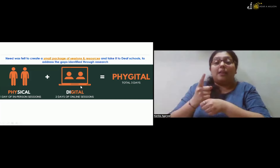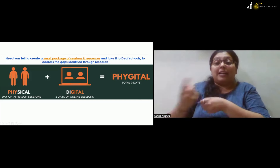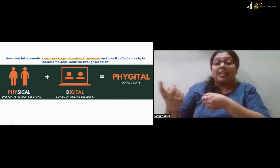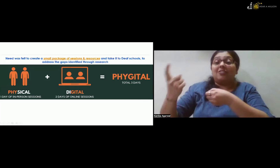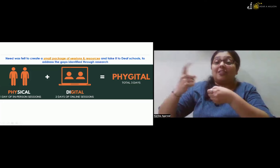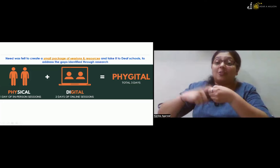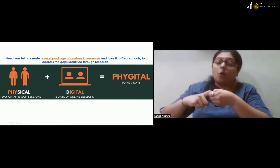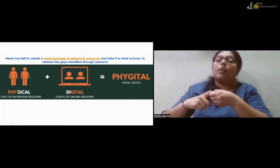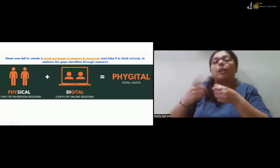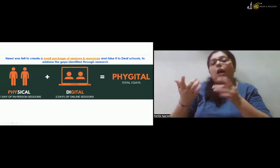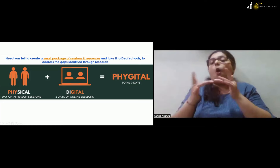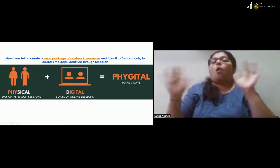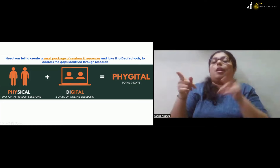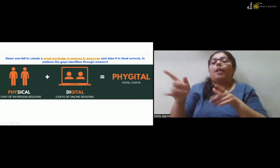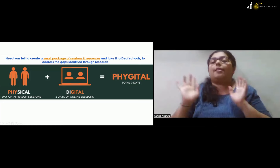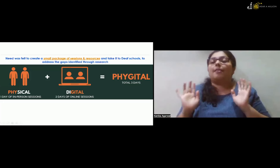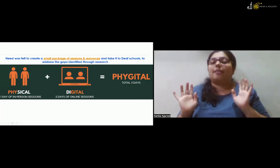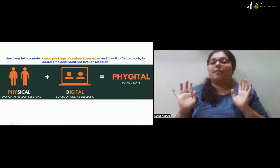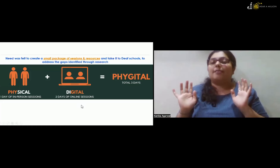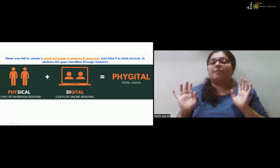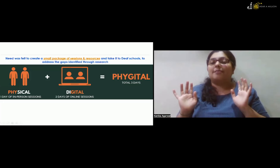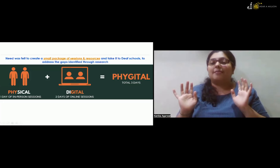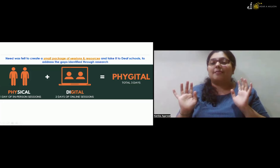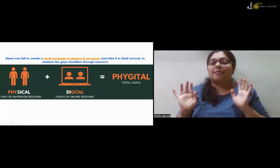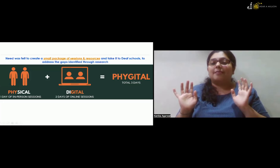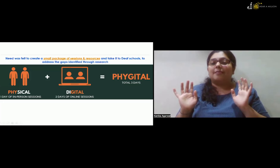we wanted the hearing teachers also,